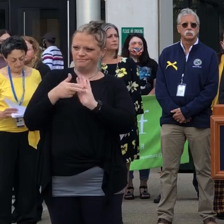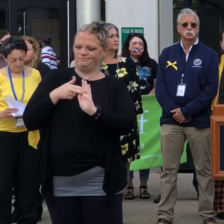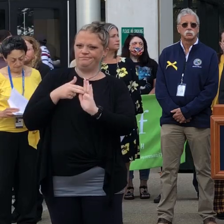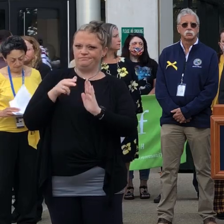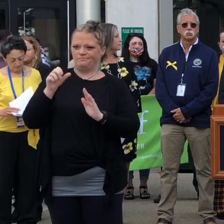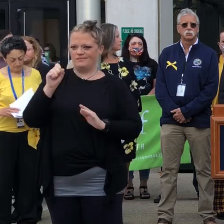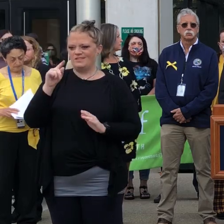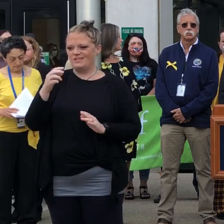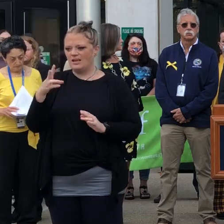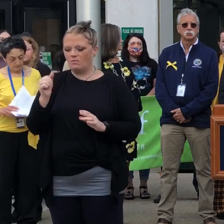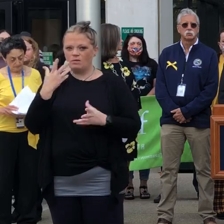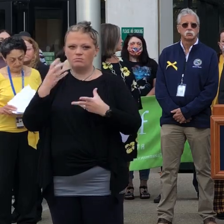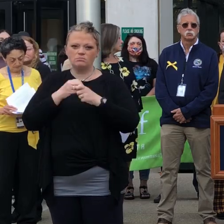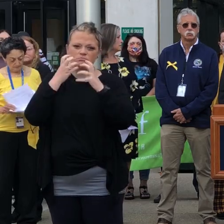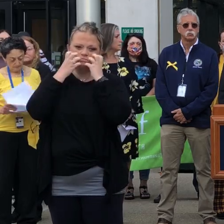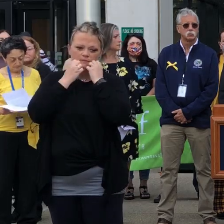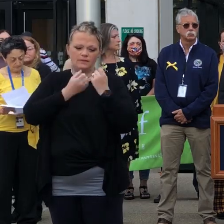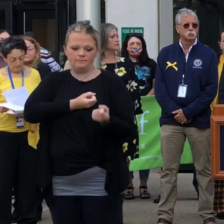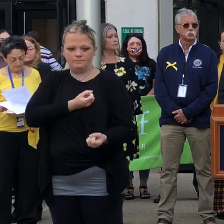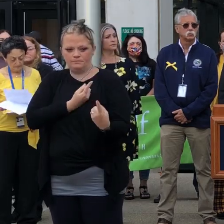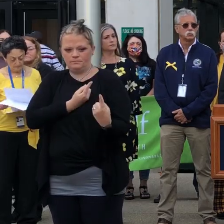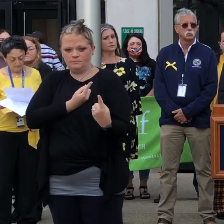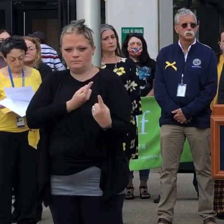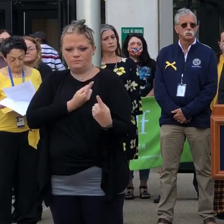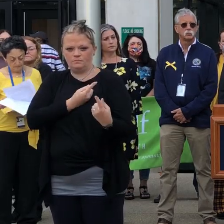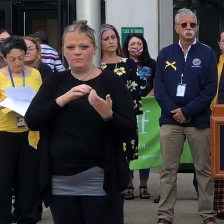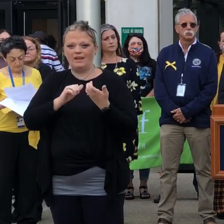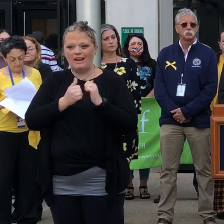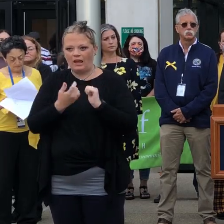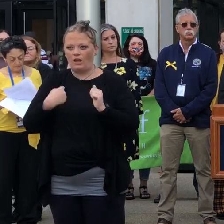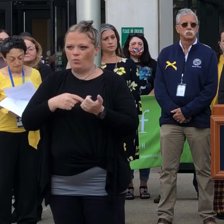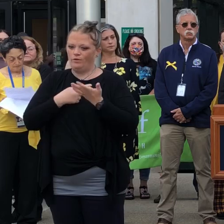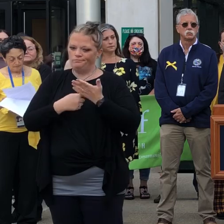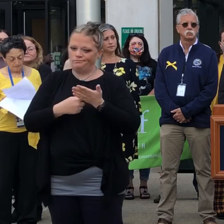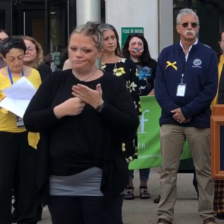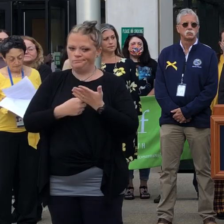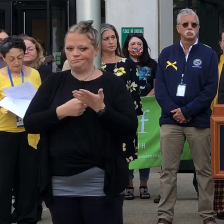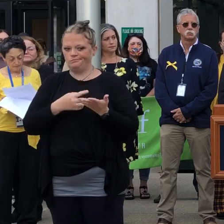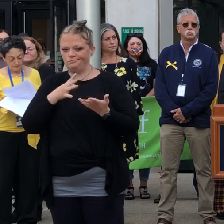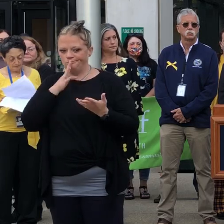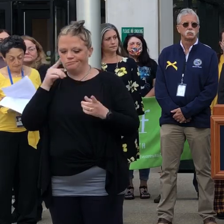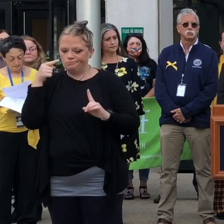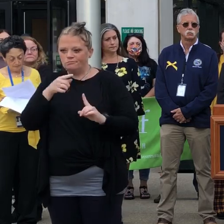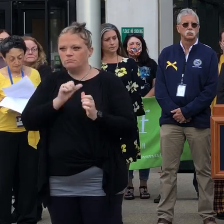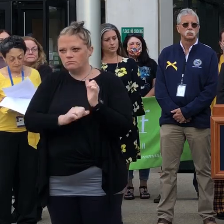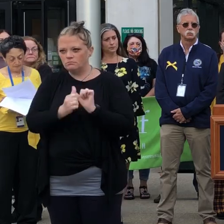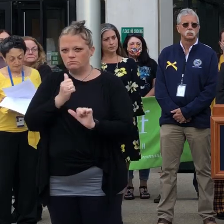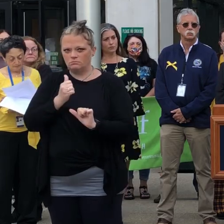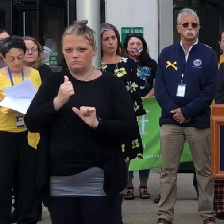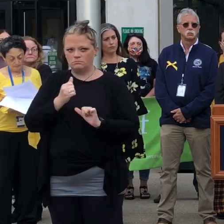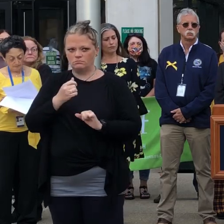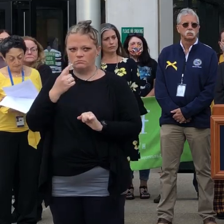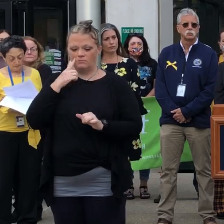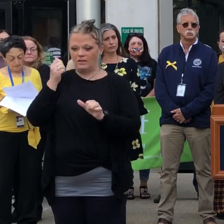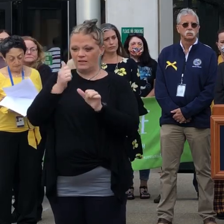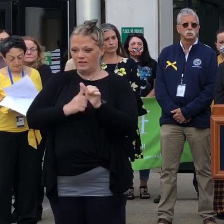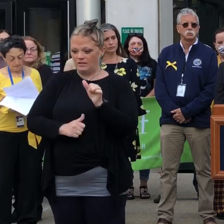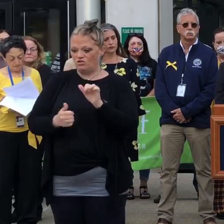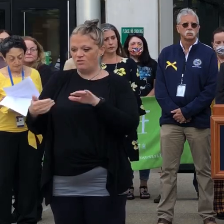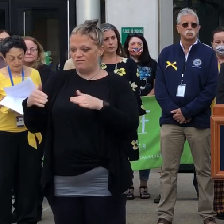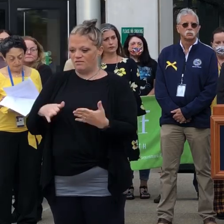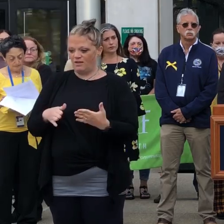incorporate compassion and empathy in how we talk about suicide. Behind each of these deaths by